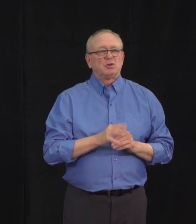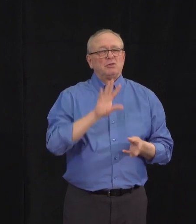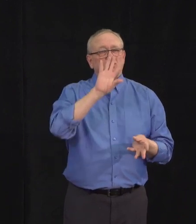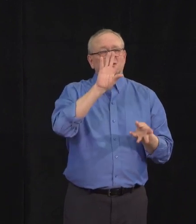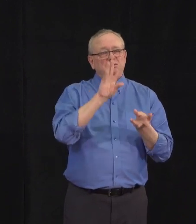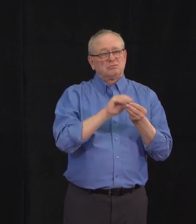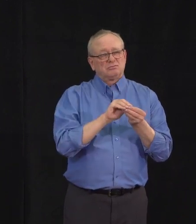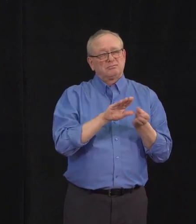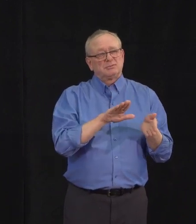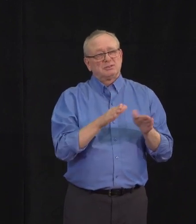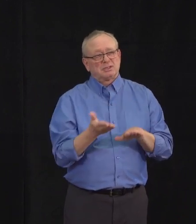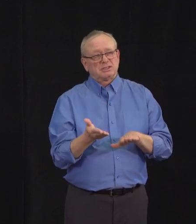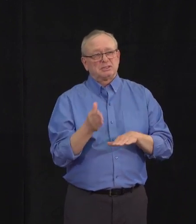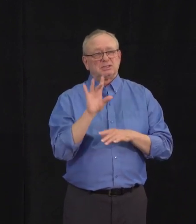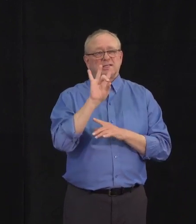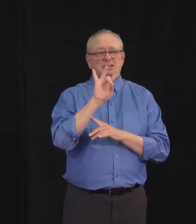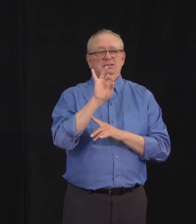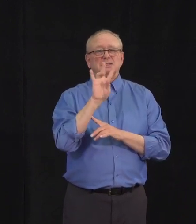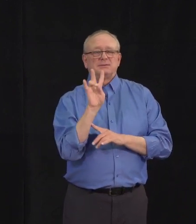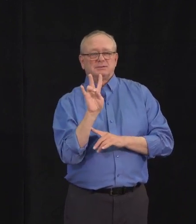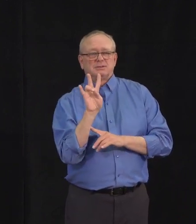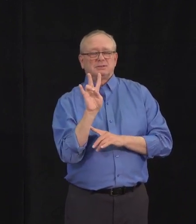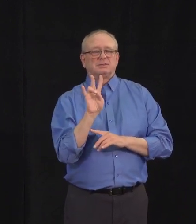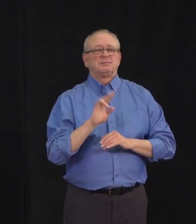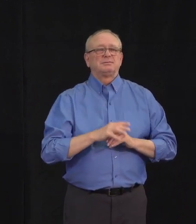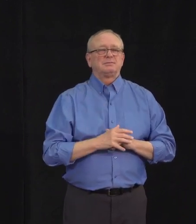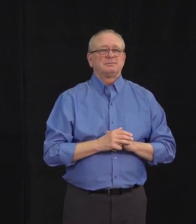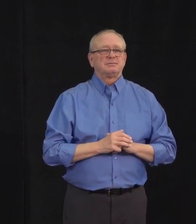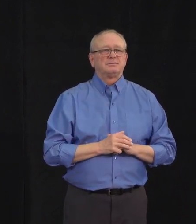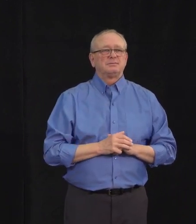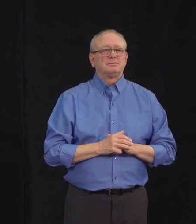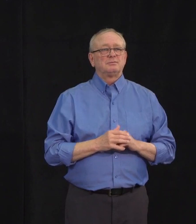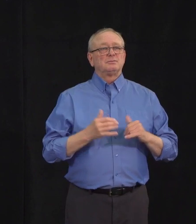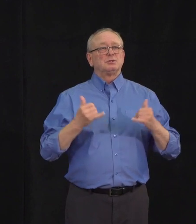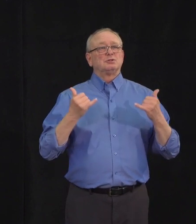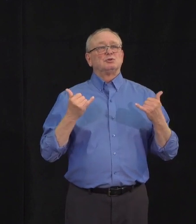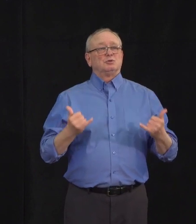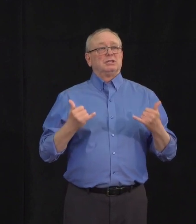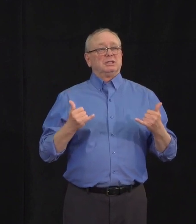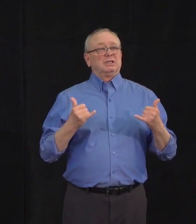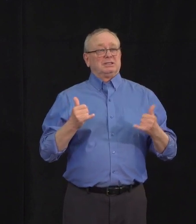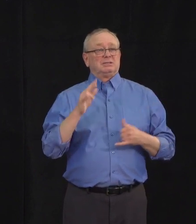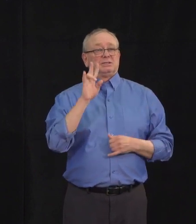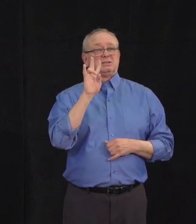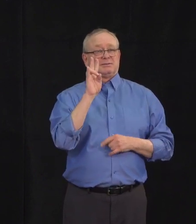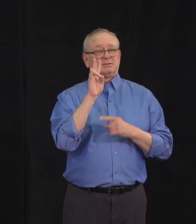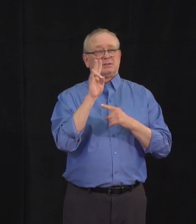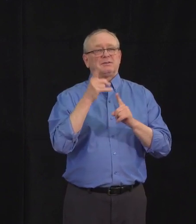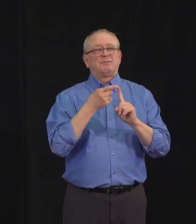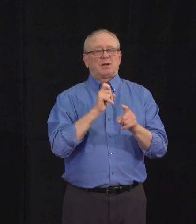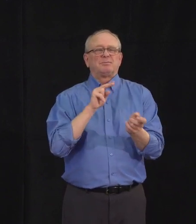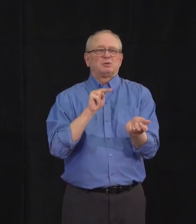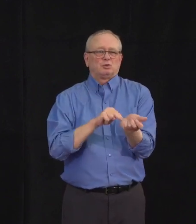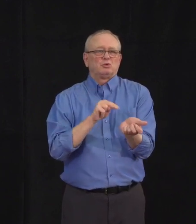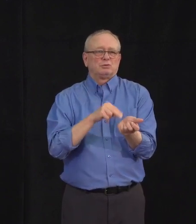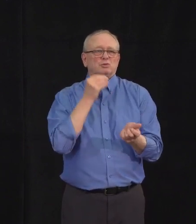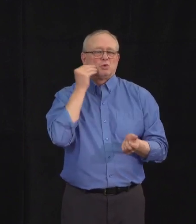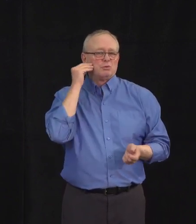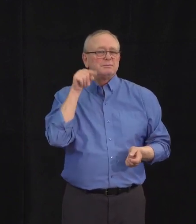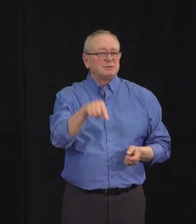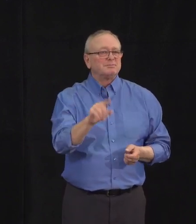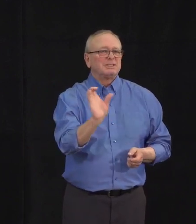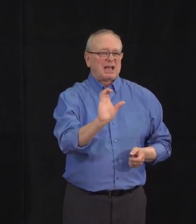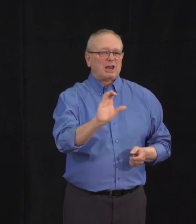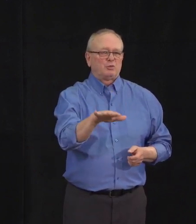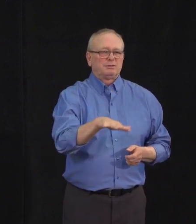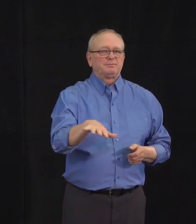our province. All 7 deaths reported today come from long-term care facilities in Calgary, including 6 at